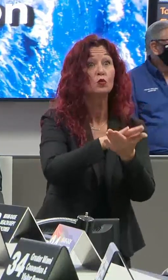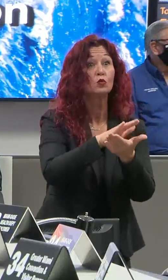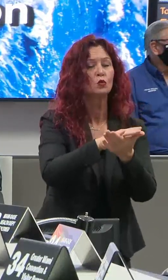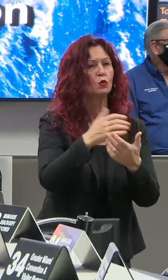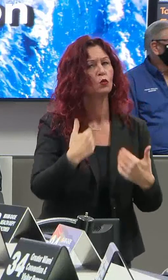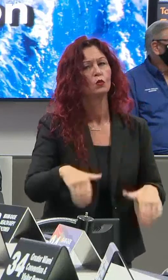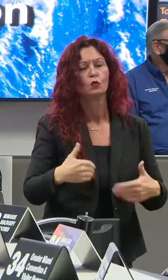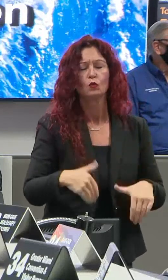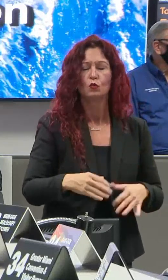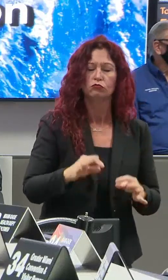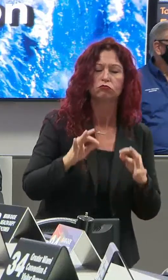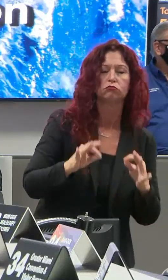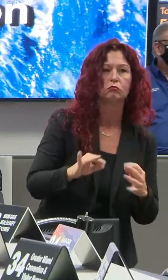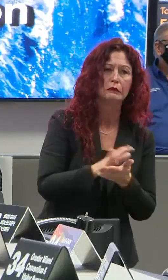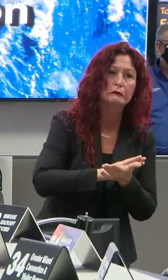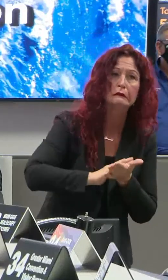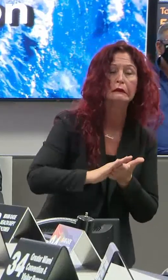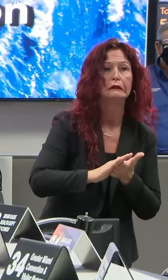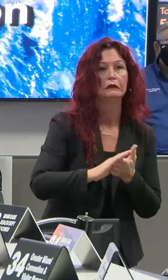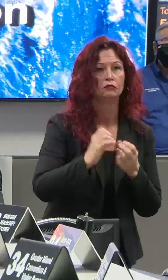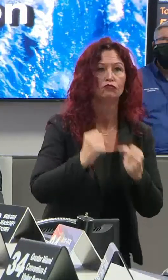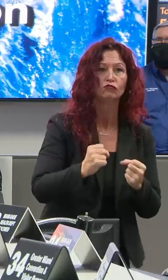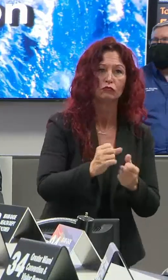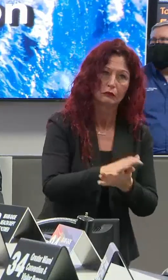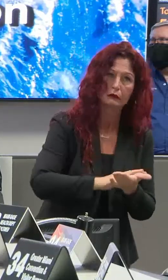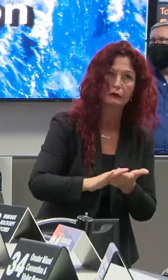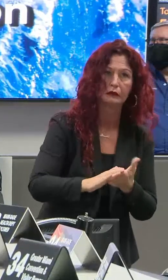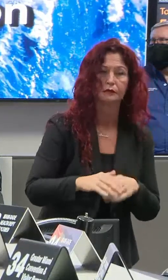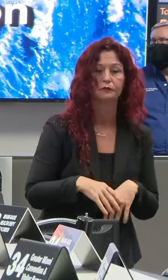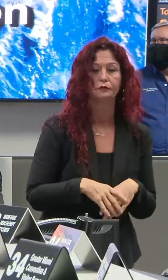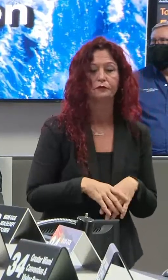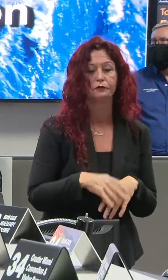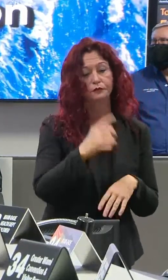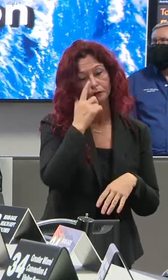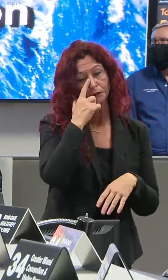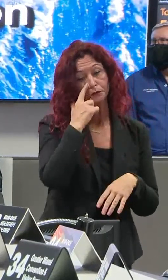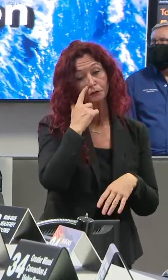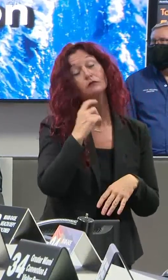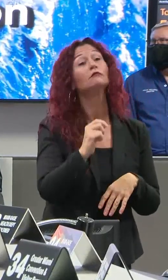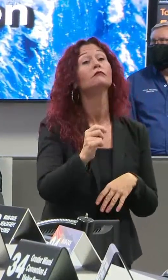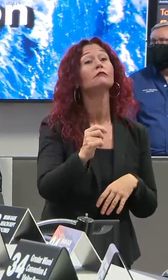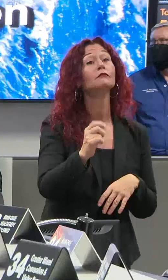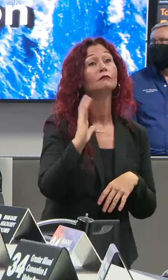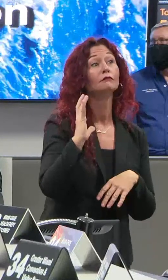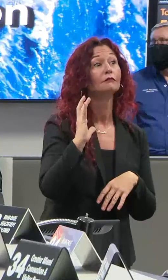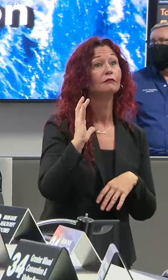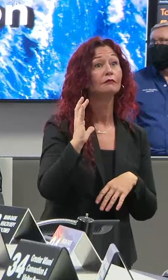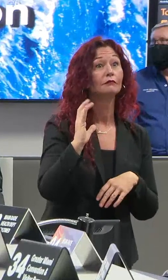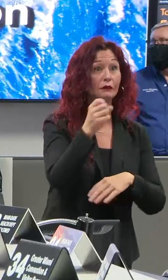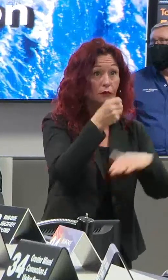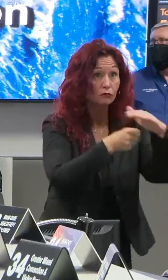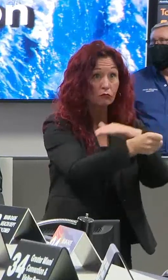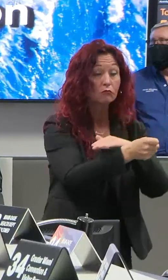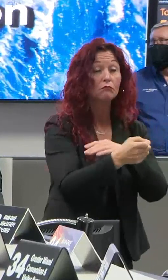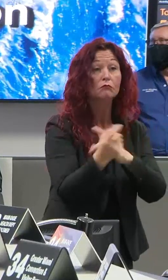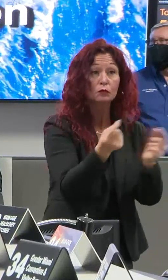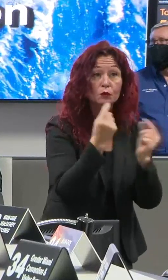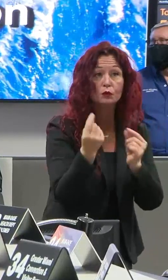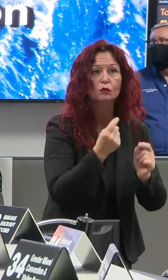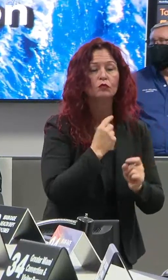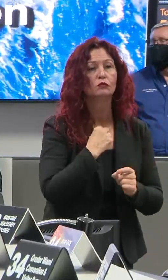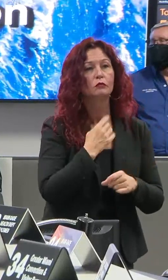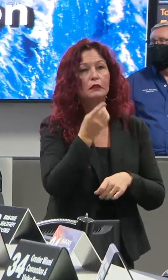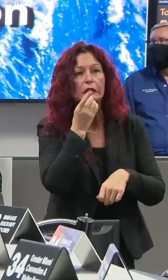that. Also, meal times will be staggered so that not everyone is standing in line at the same time, and when they are standing in line, they'll